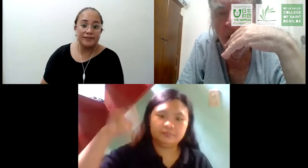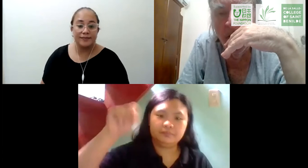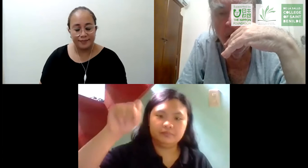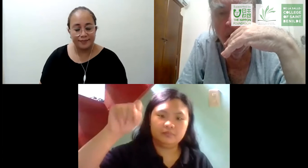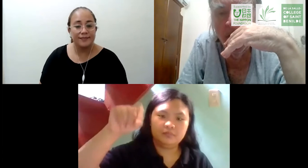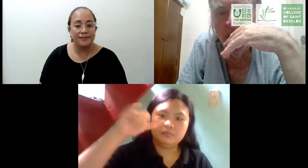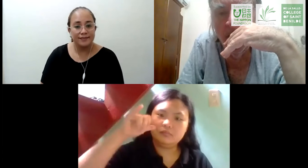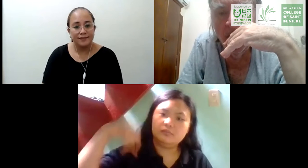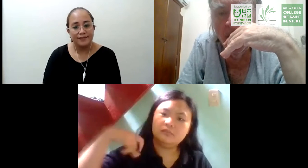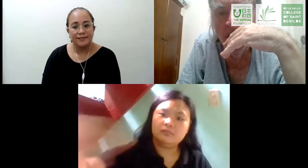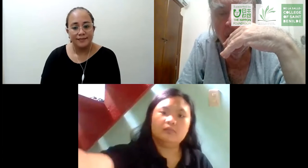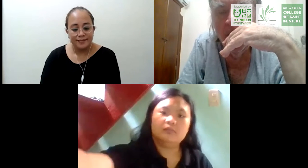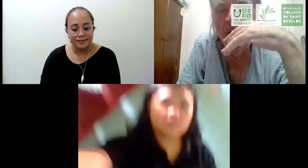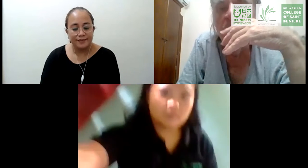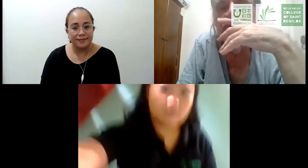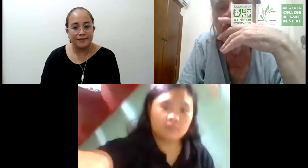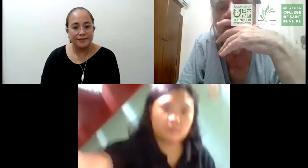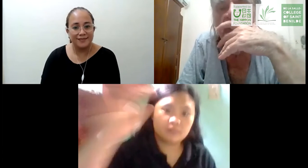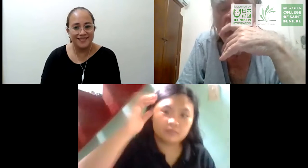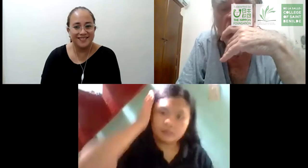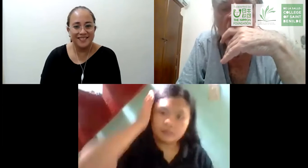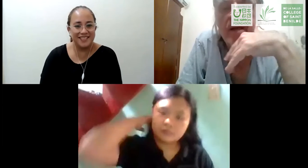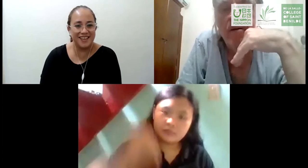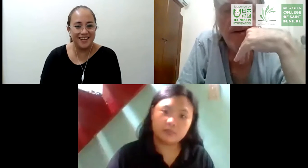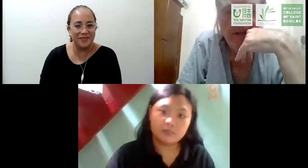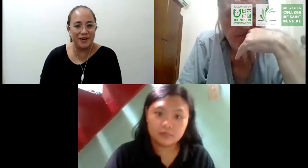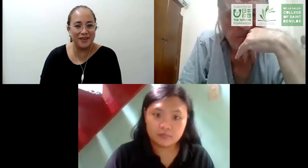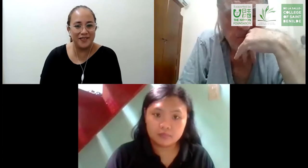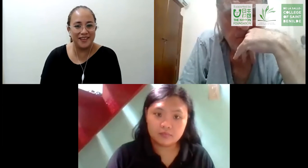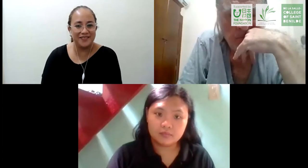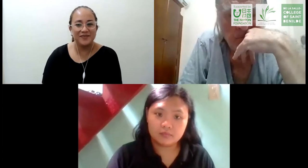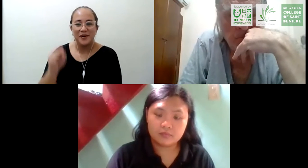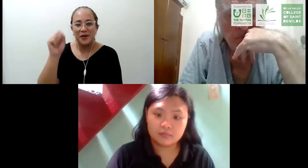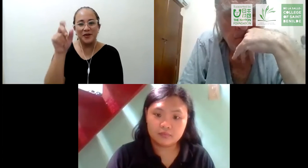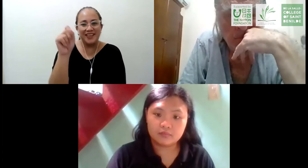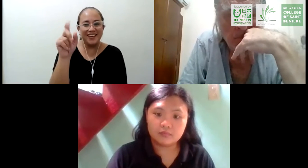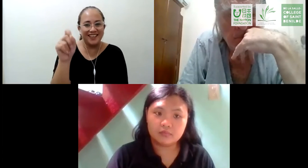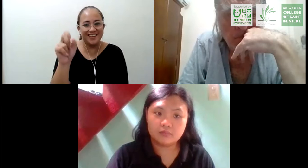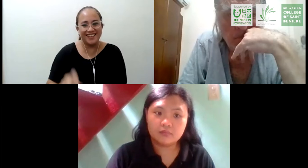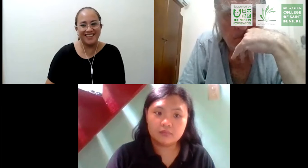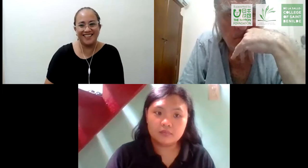Yes, I already got the lesson from Nat yesterday. Okay.